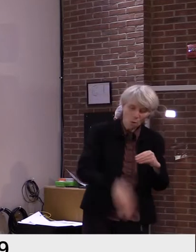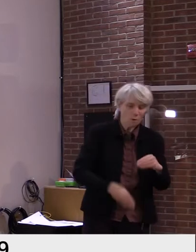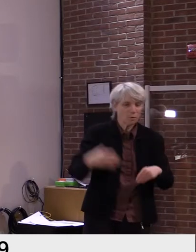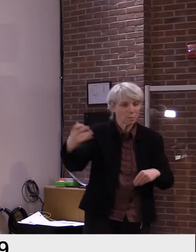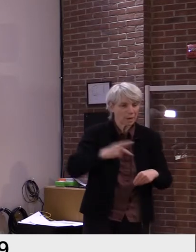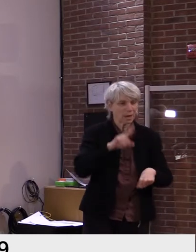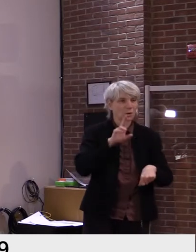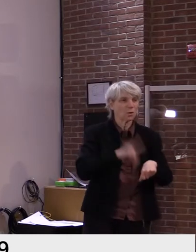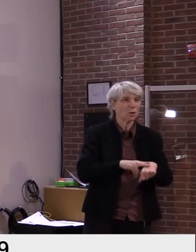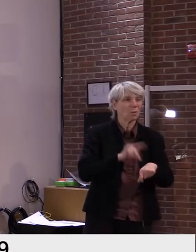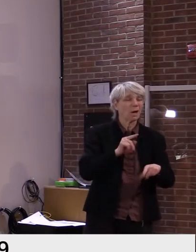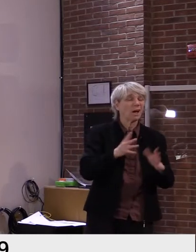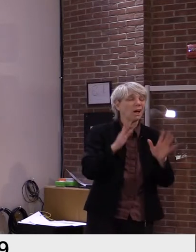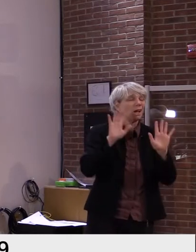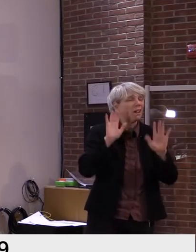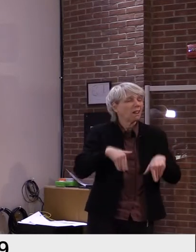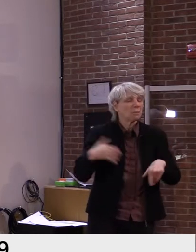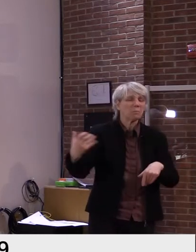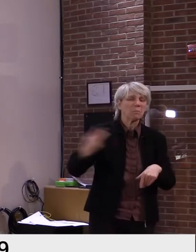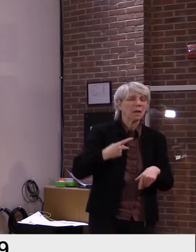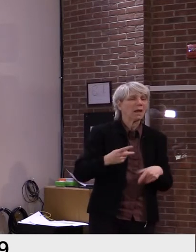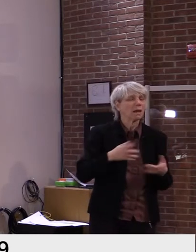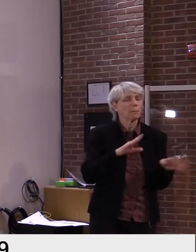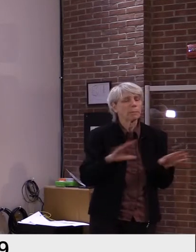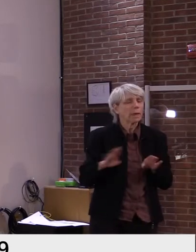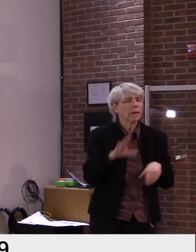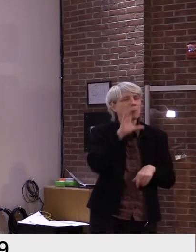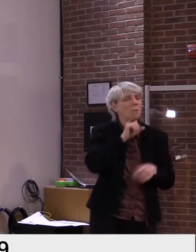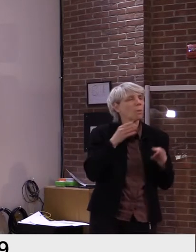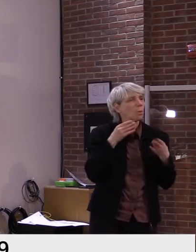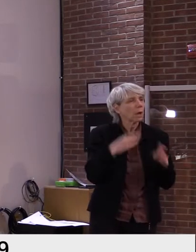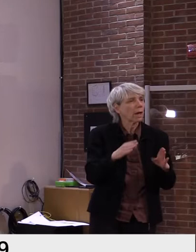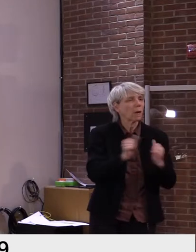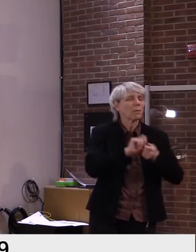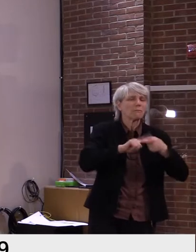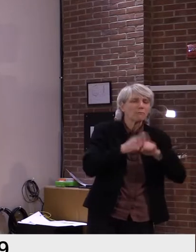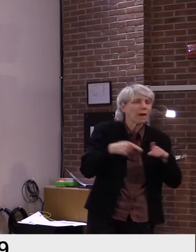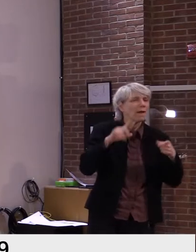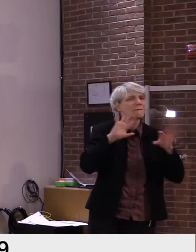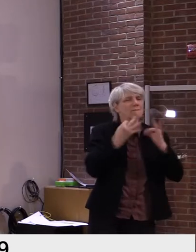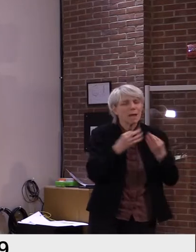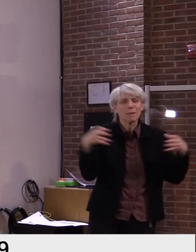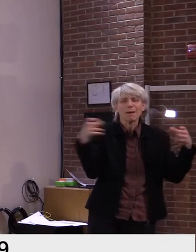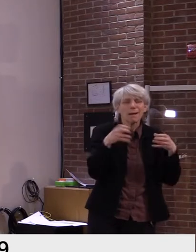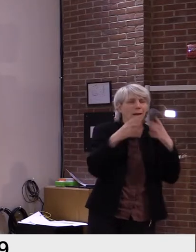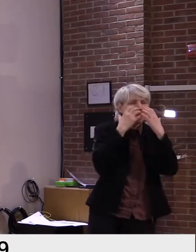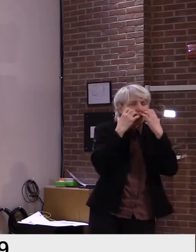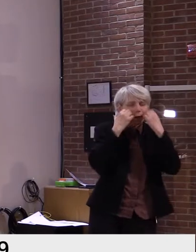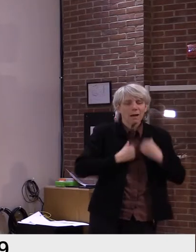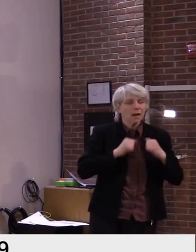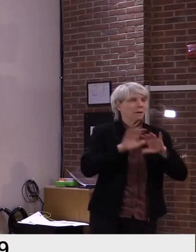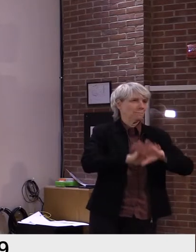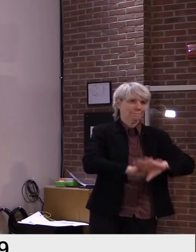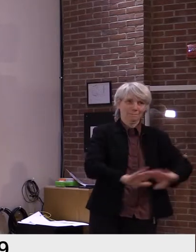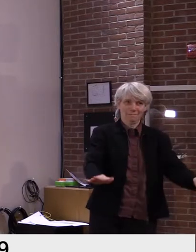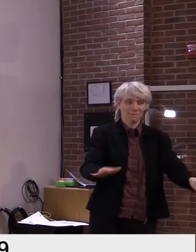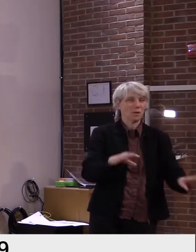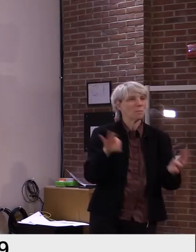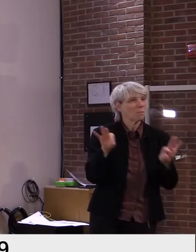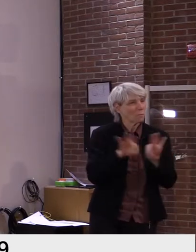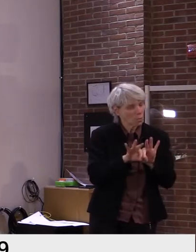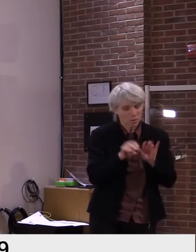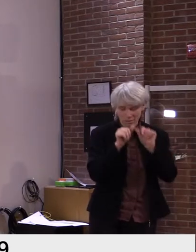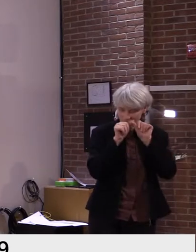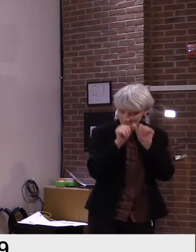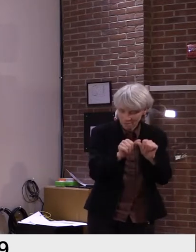against the virus. We can all do our part by getting tested and, of course, keeping up with all the usual prevention